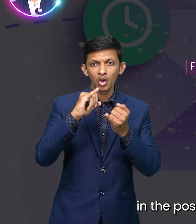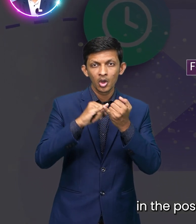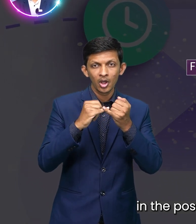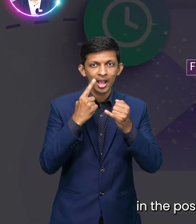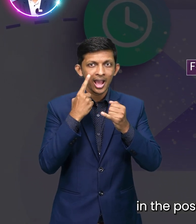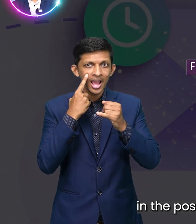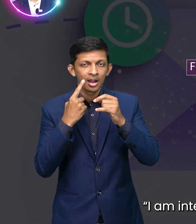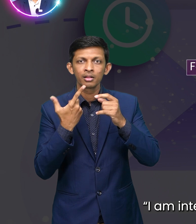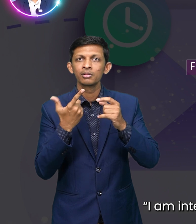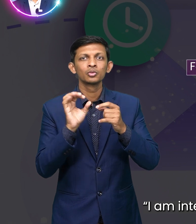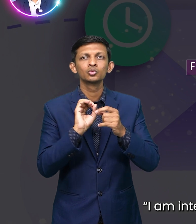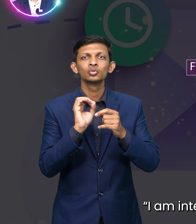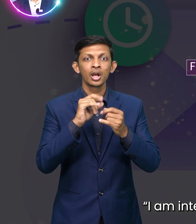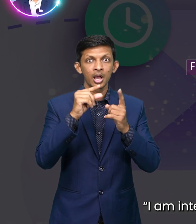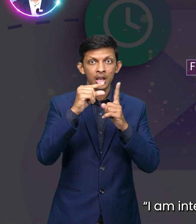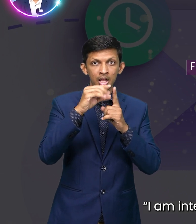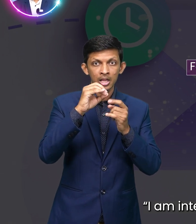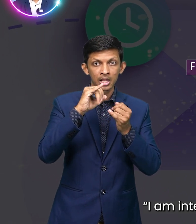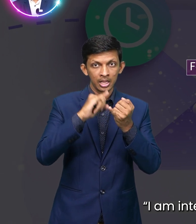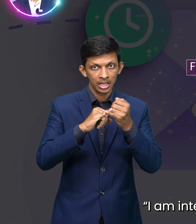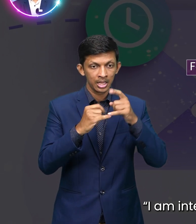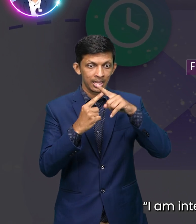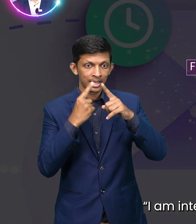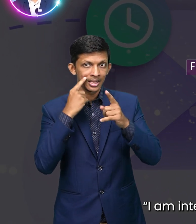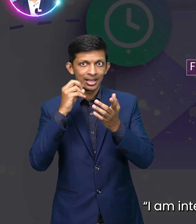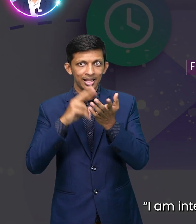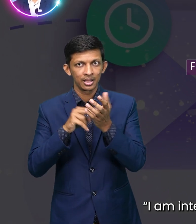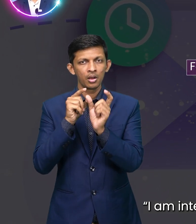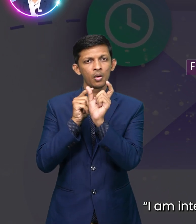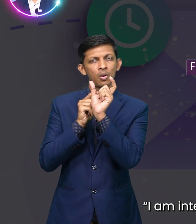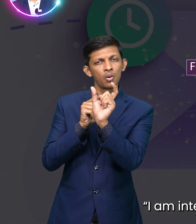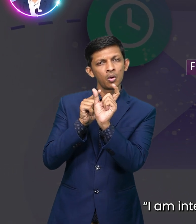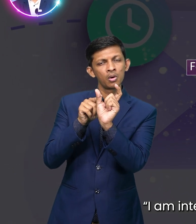make sure it reads, I am interested in the position.